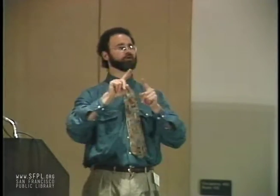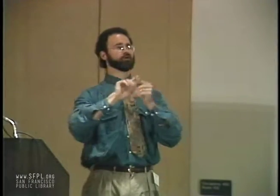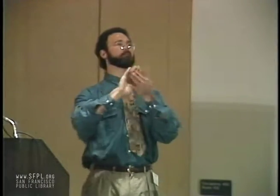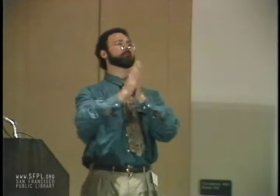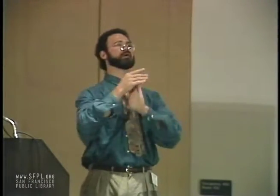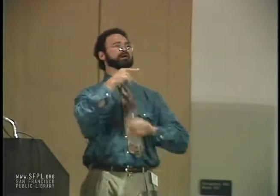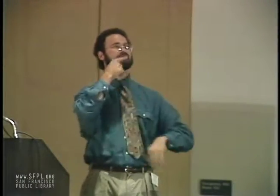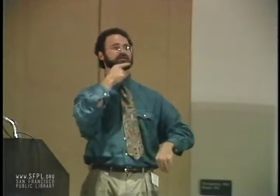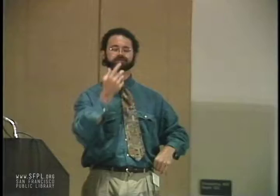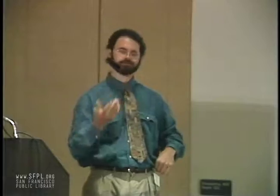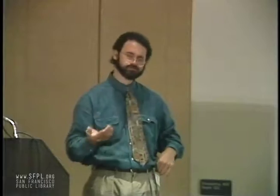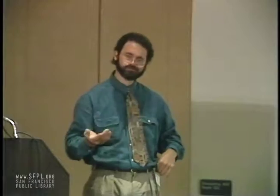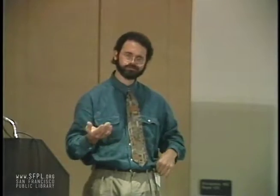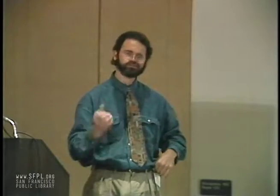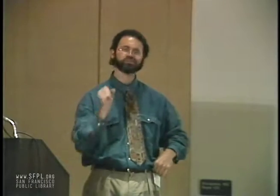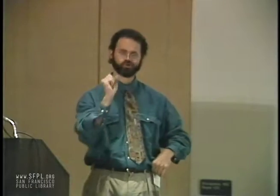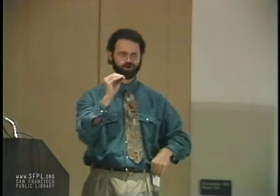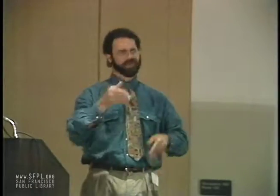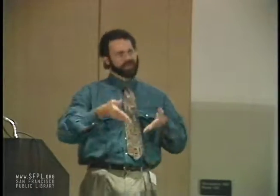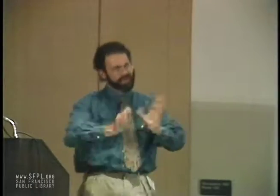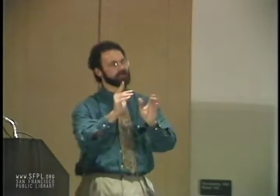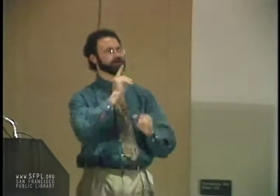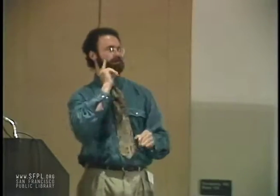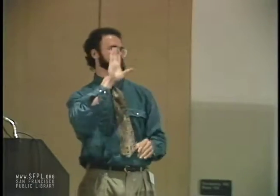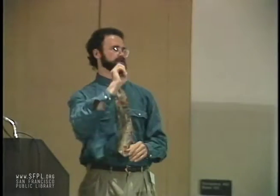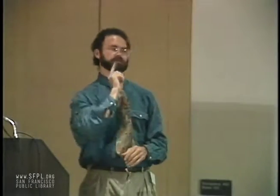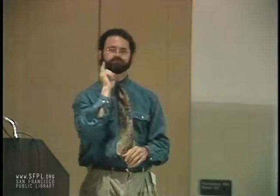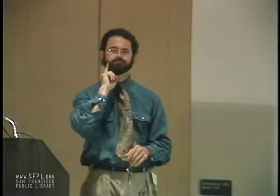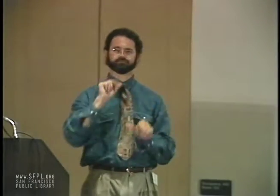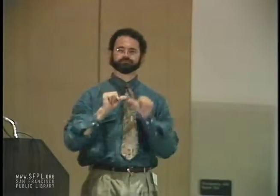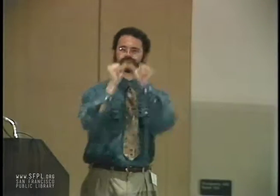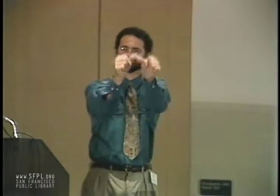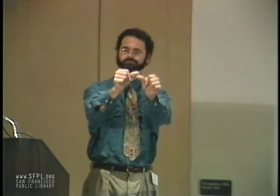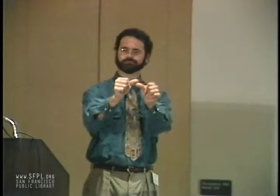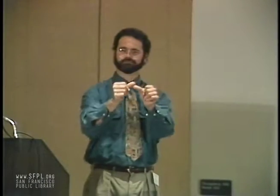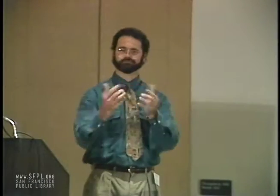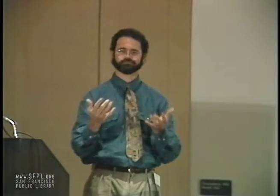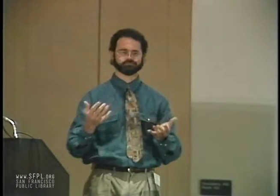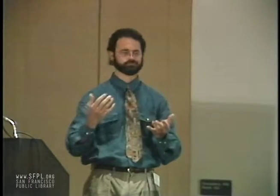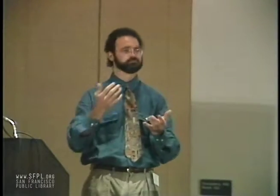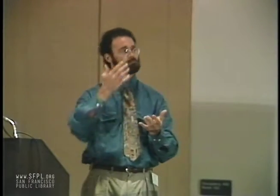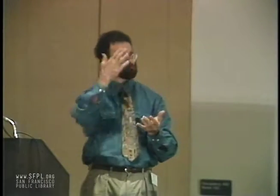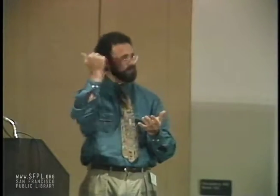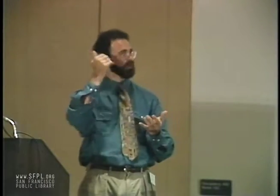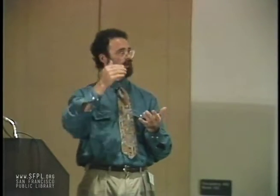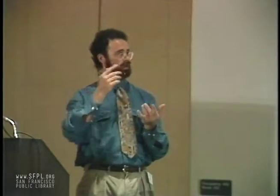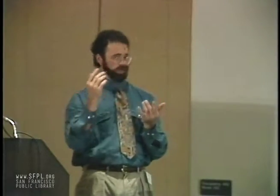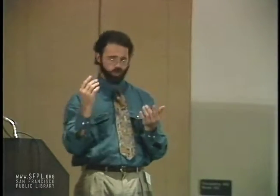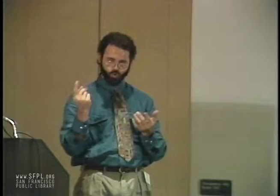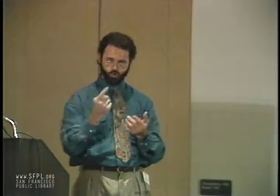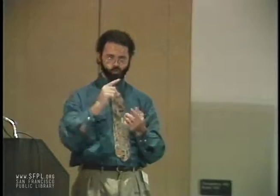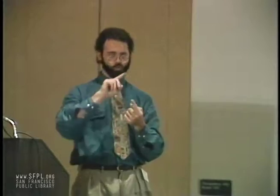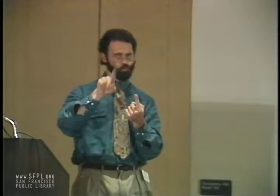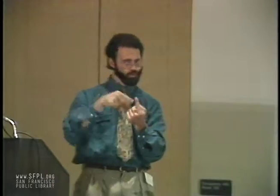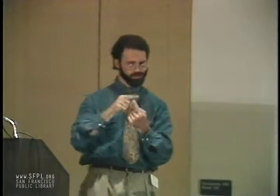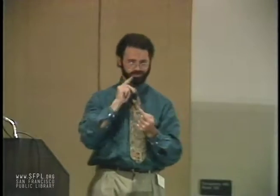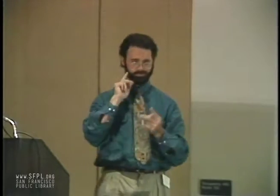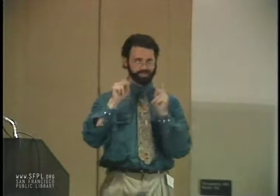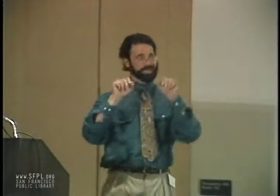always for this impossible deaf person that doesn't really exist. We need to let deaf people be who they are.